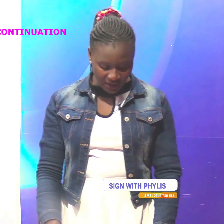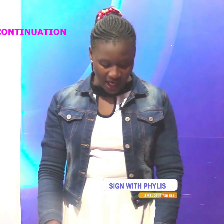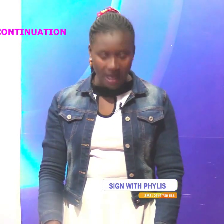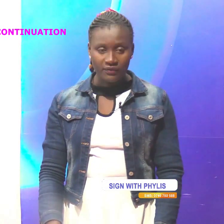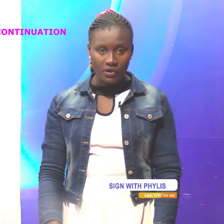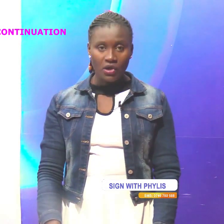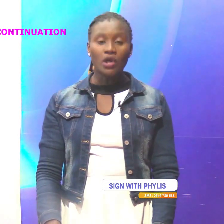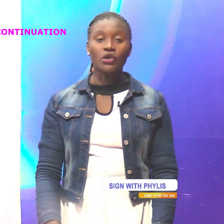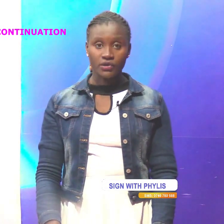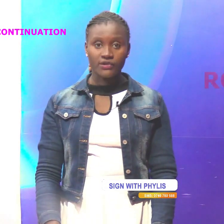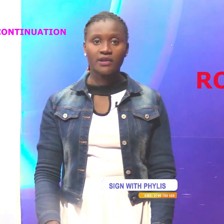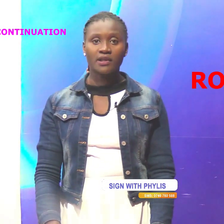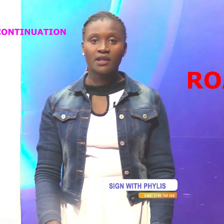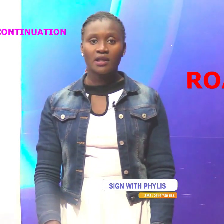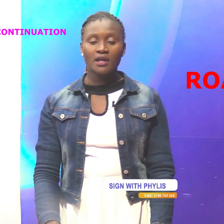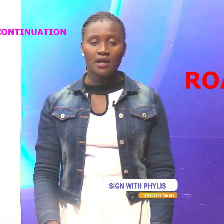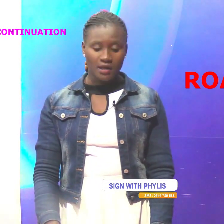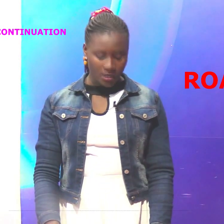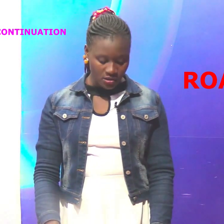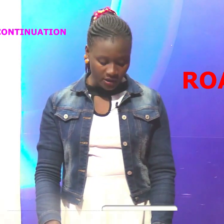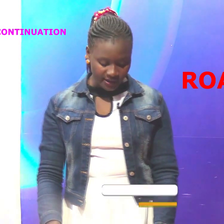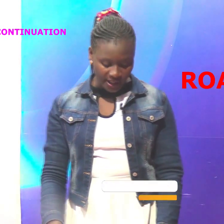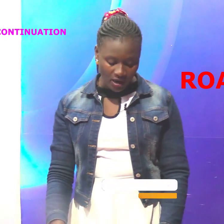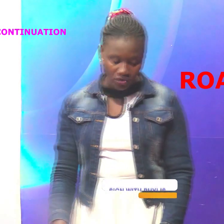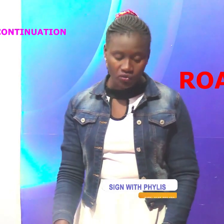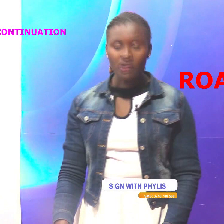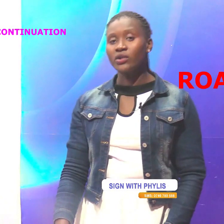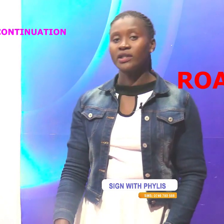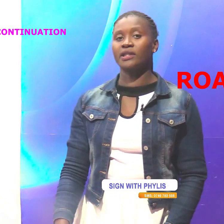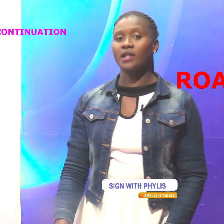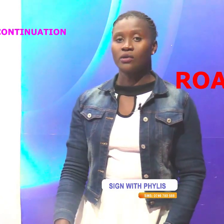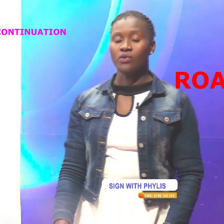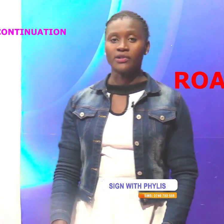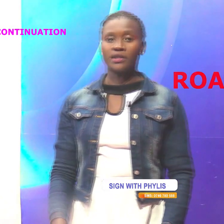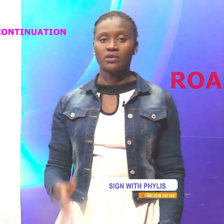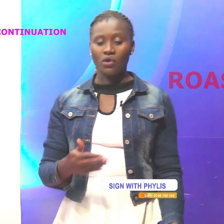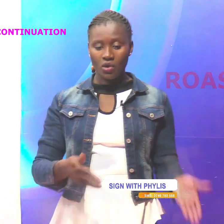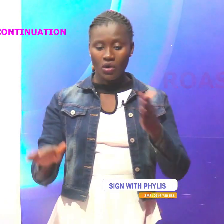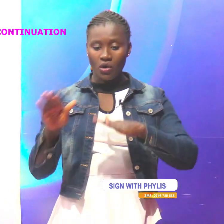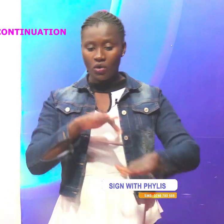have roast. Roast. How do we do it? Roast. So,